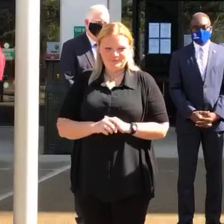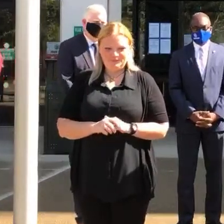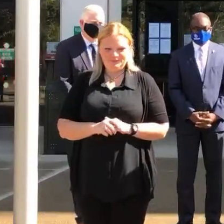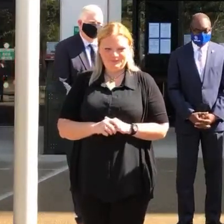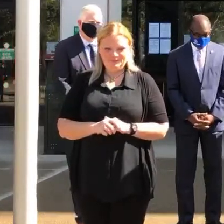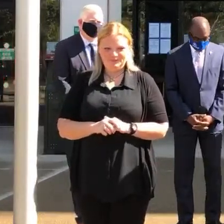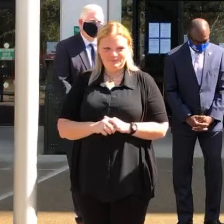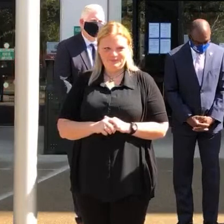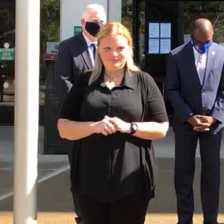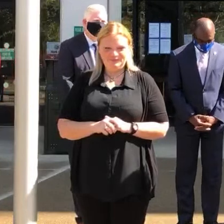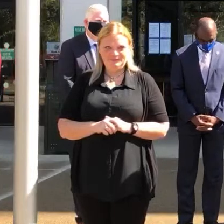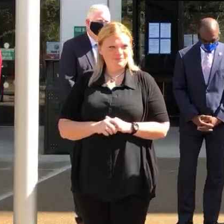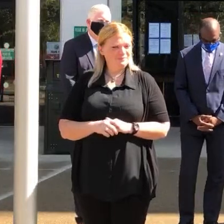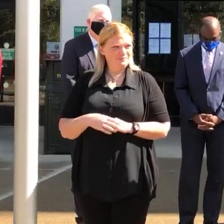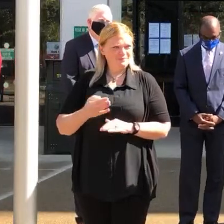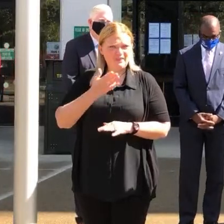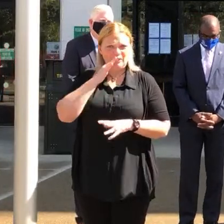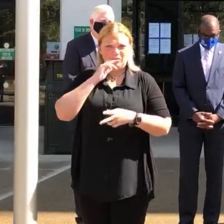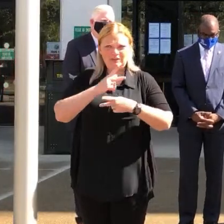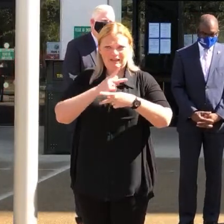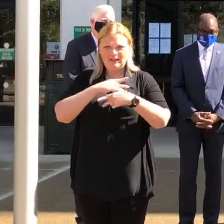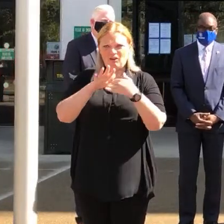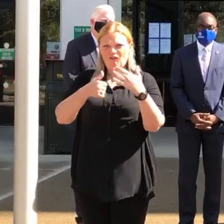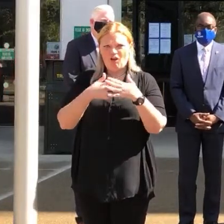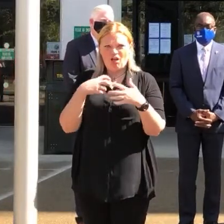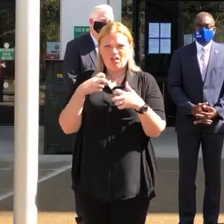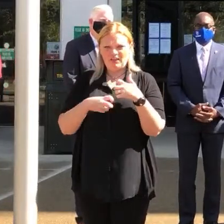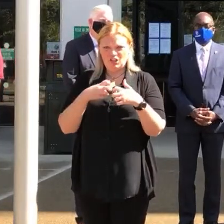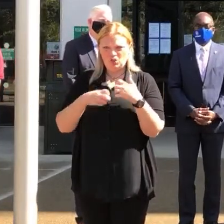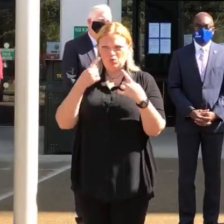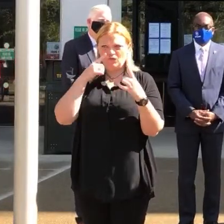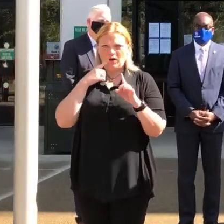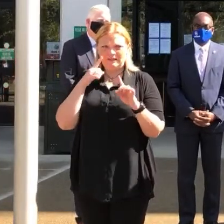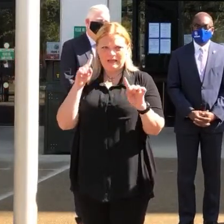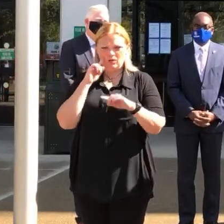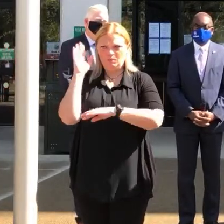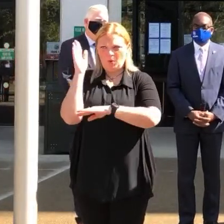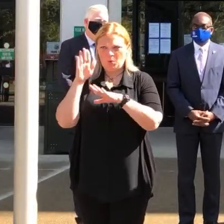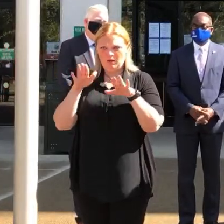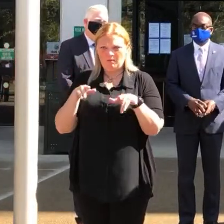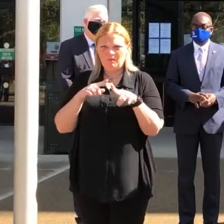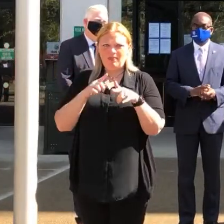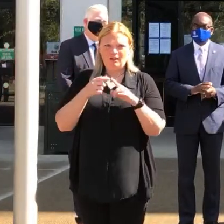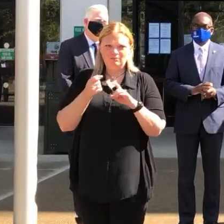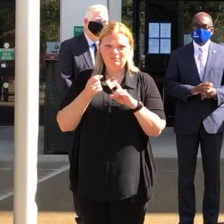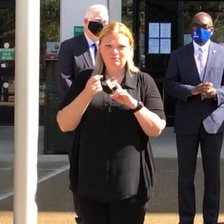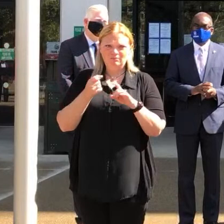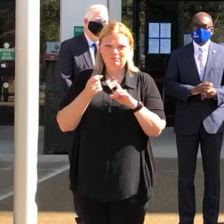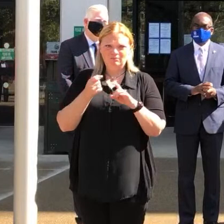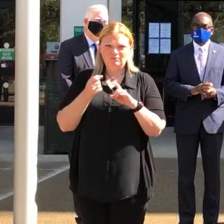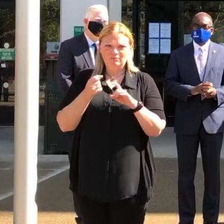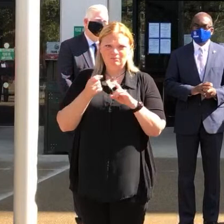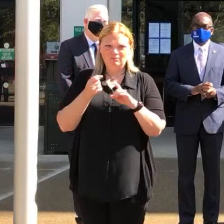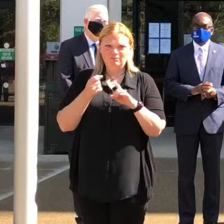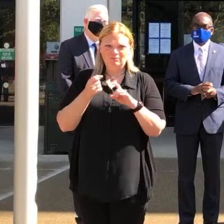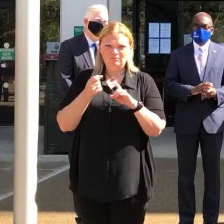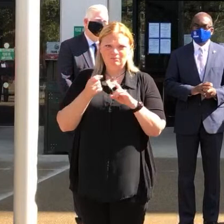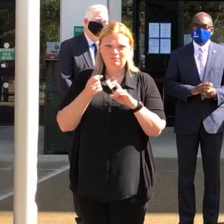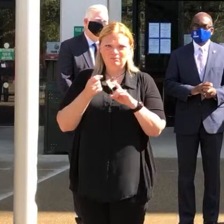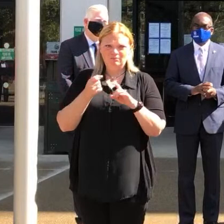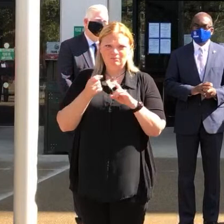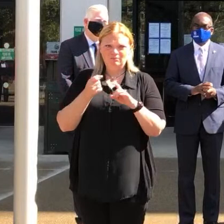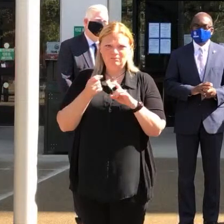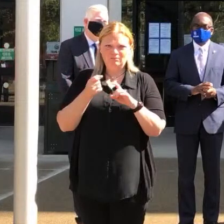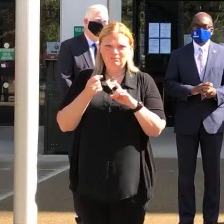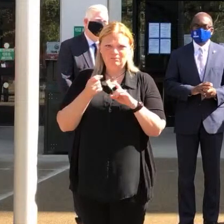Thank you. We will handle all issues associated with what we're announcing here at the podium, and then off topics will be taken to the side afterwards. So